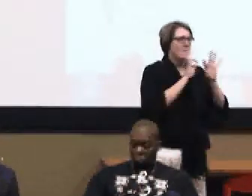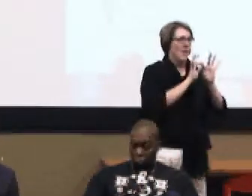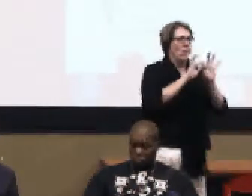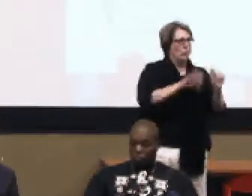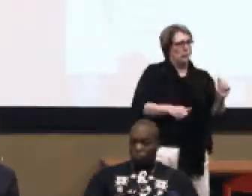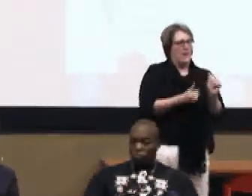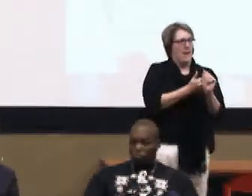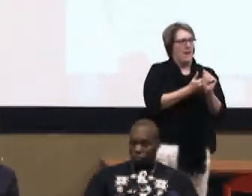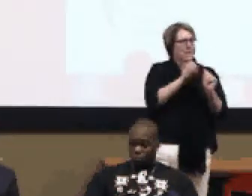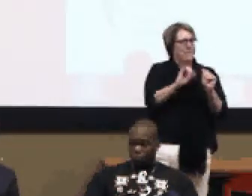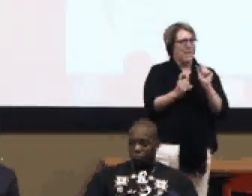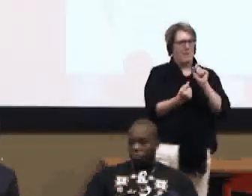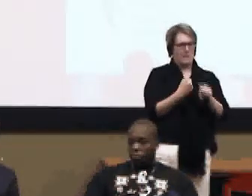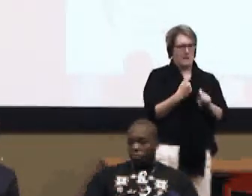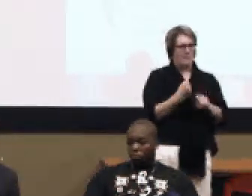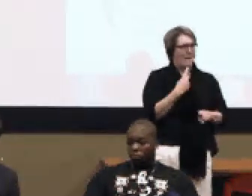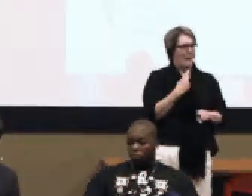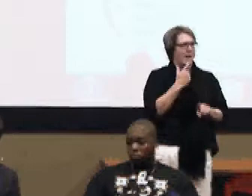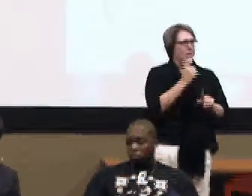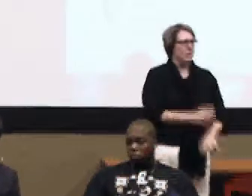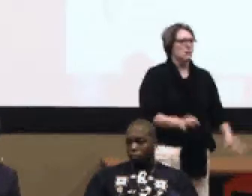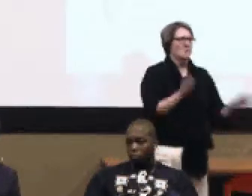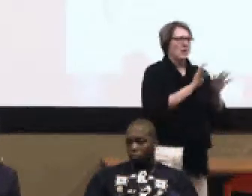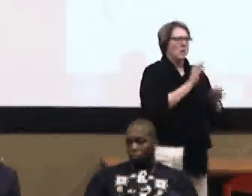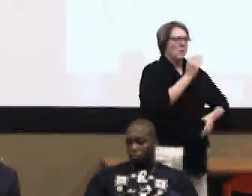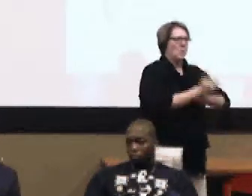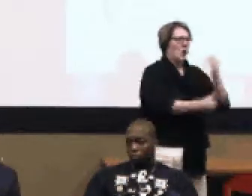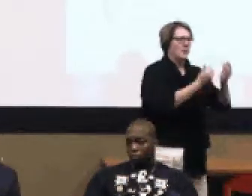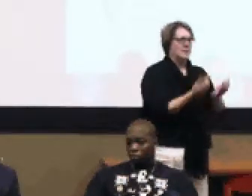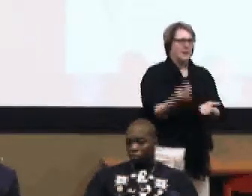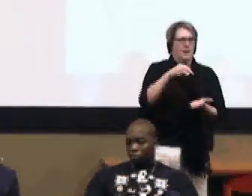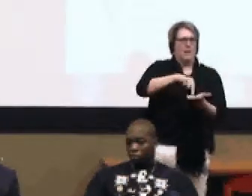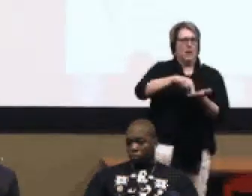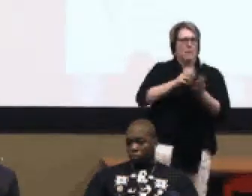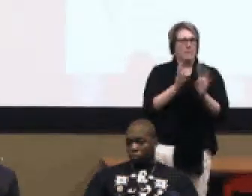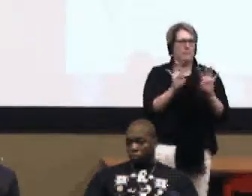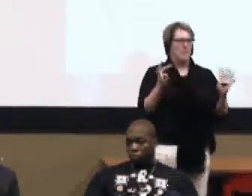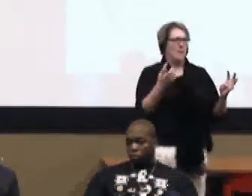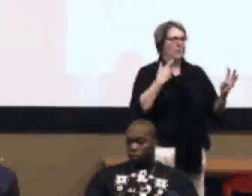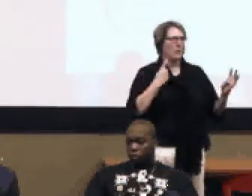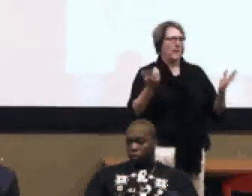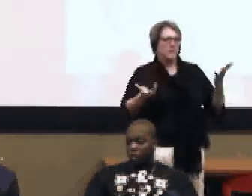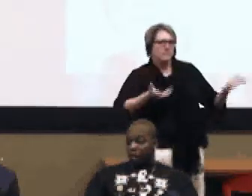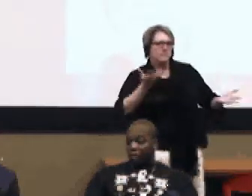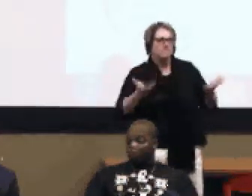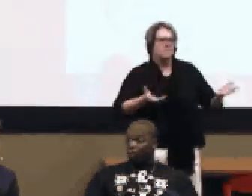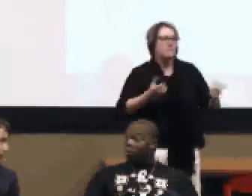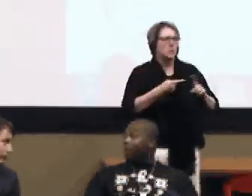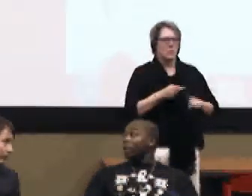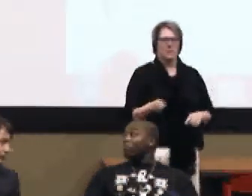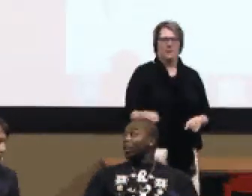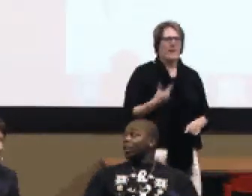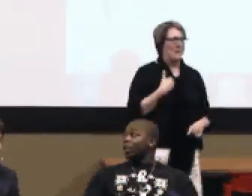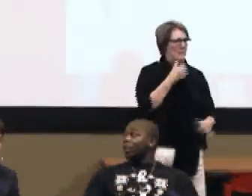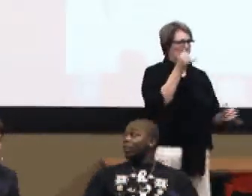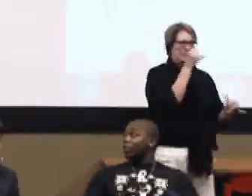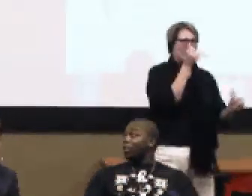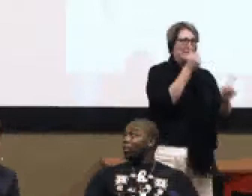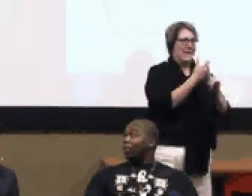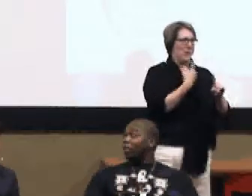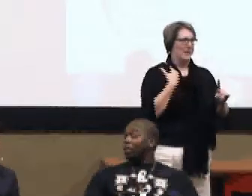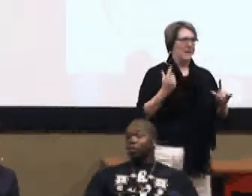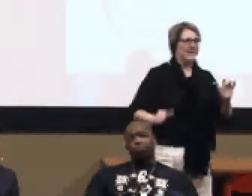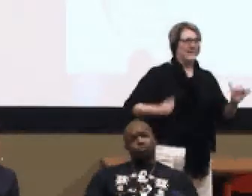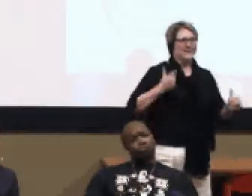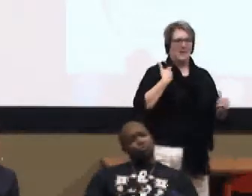the sort of feedback, and there's value in the process of getting up in front of people and pitching. So I'd act a fool. I'd get my Kanye on. Oh